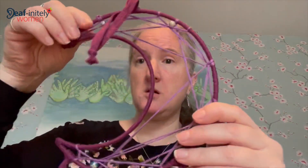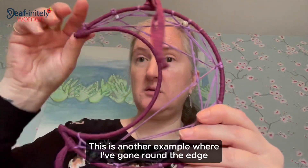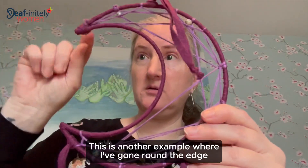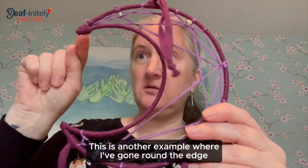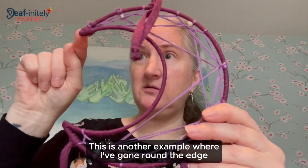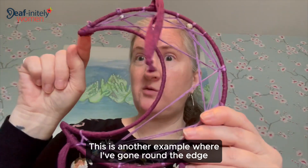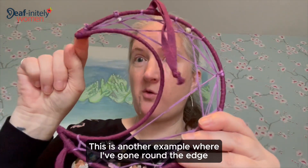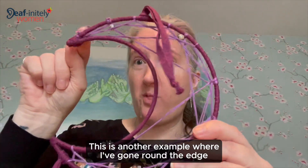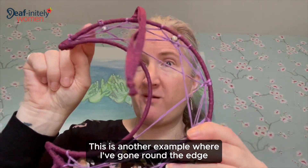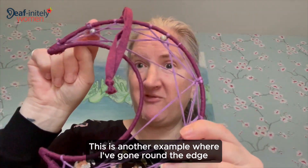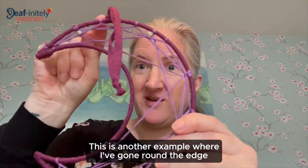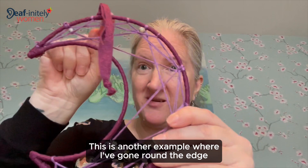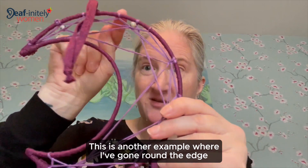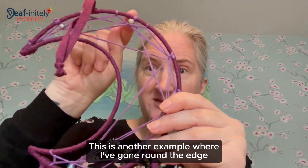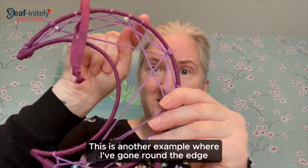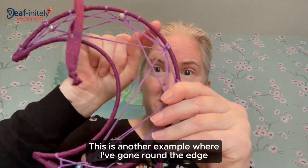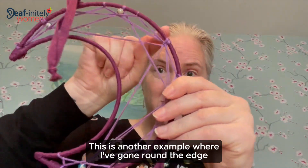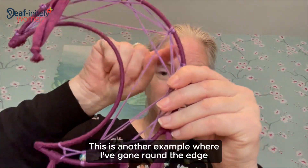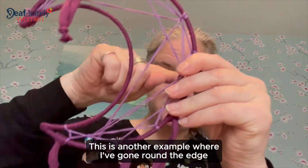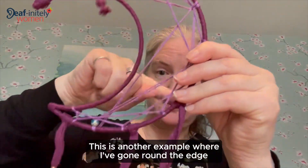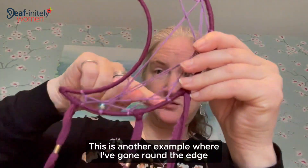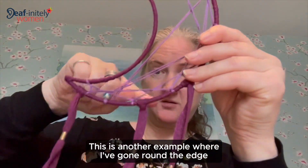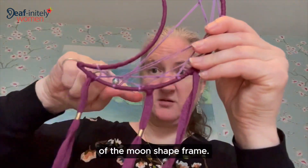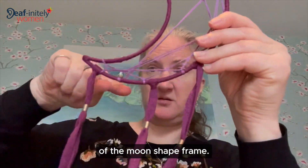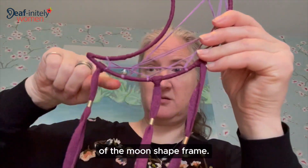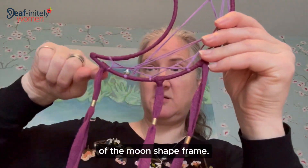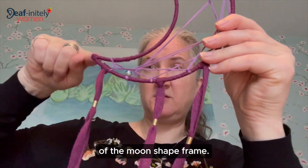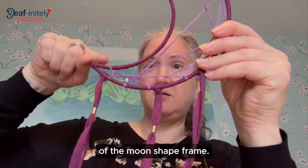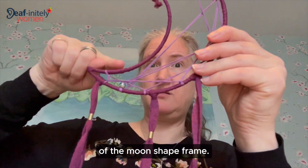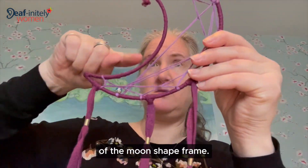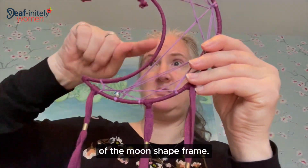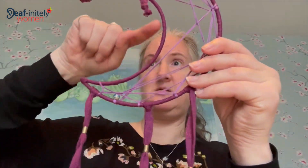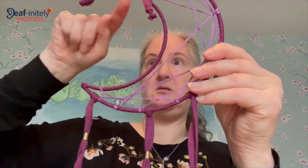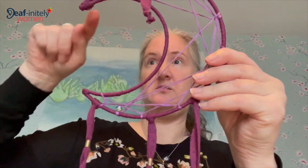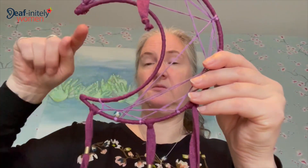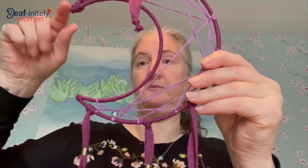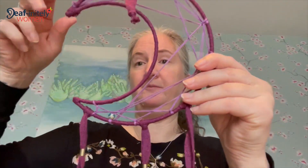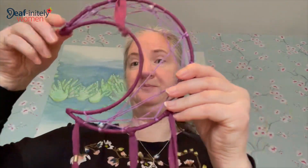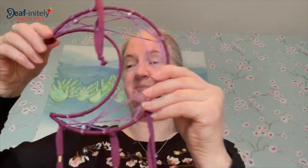This is another example where I've gone round the edge of the moon-shaped frame.